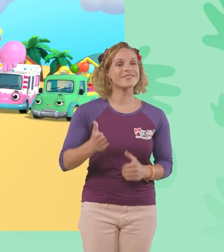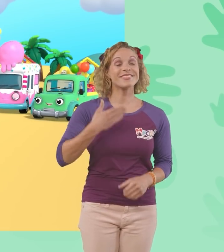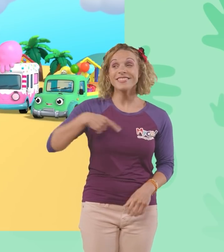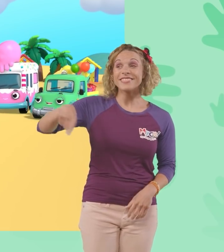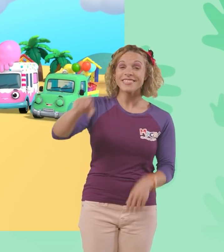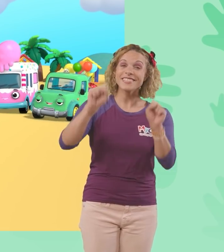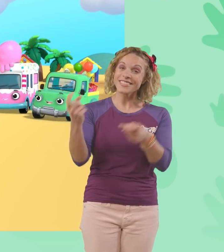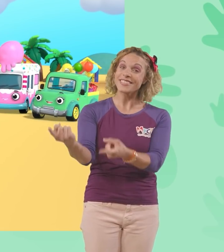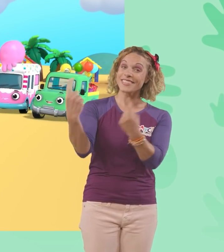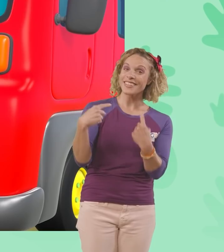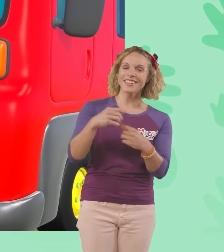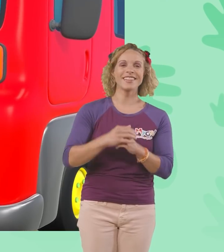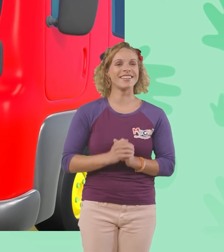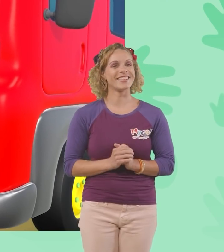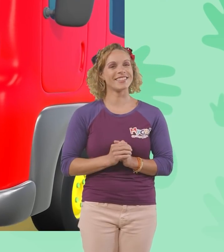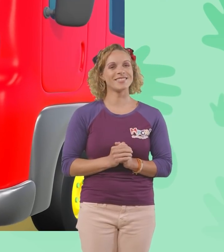Glad you could make it, everyone.